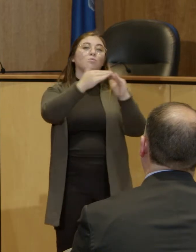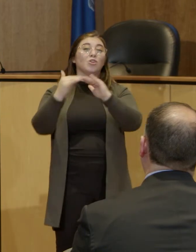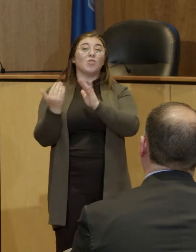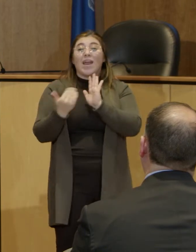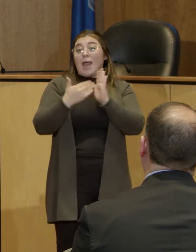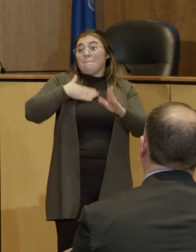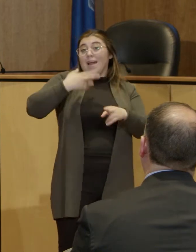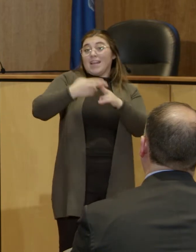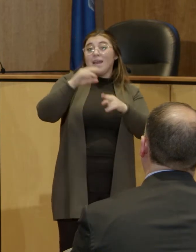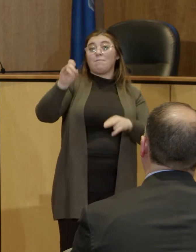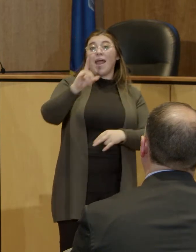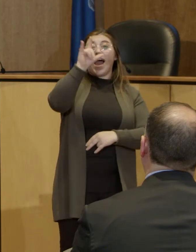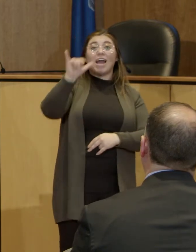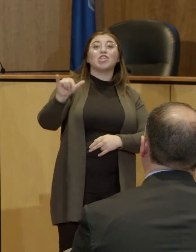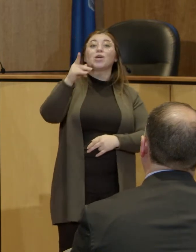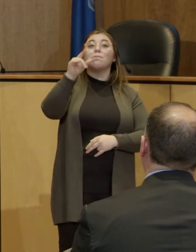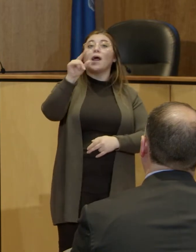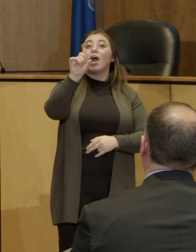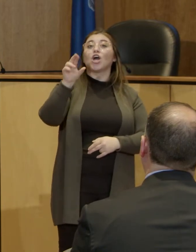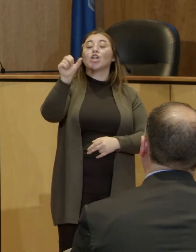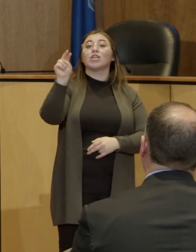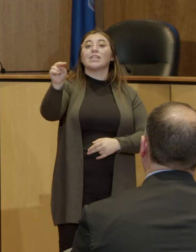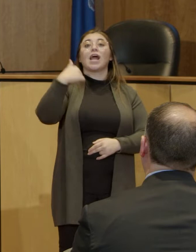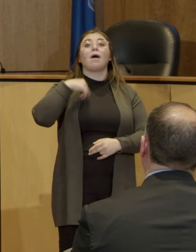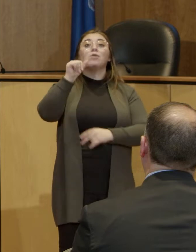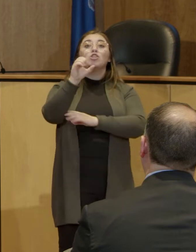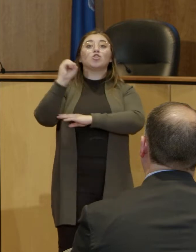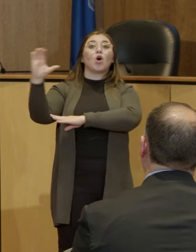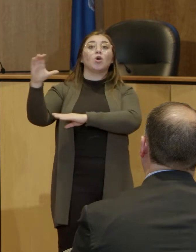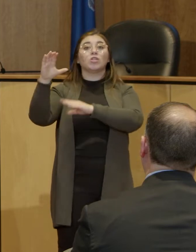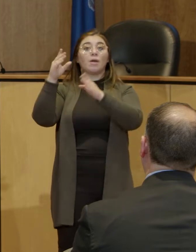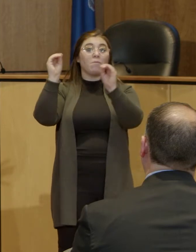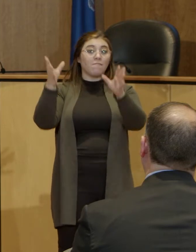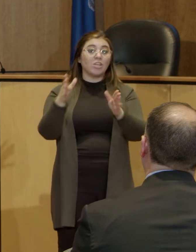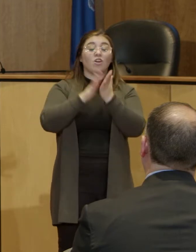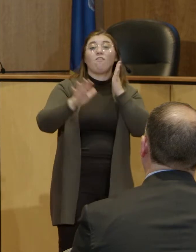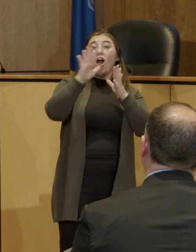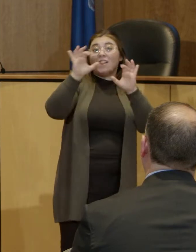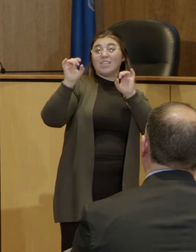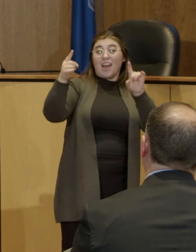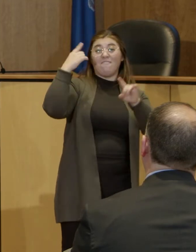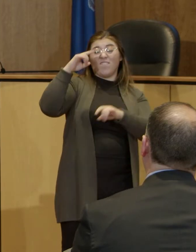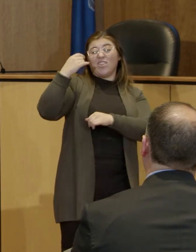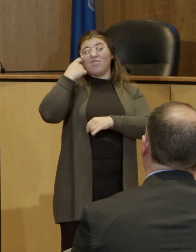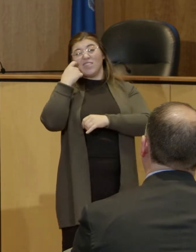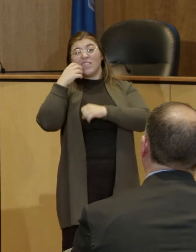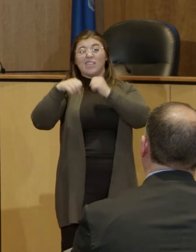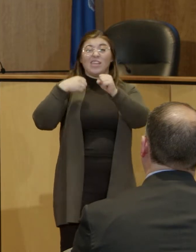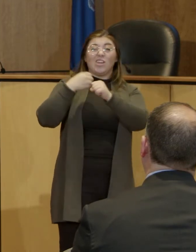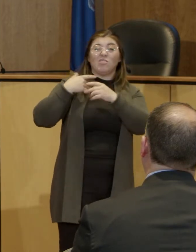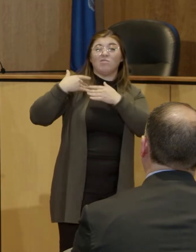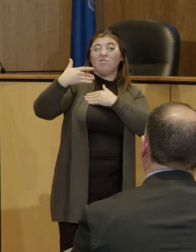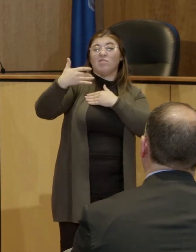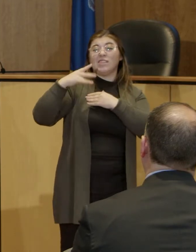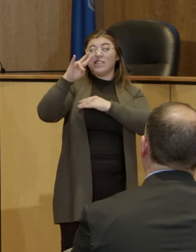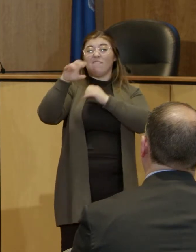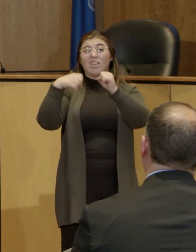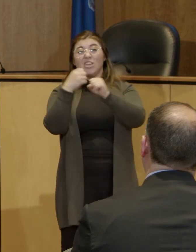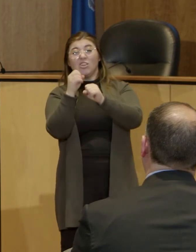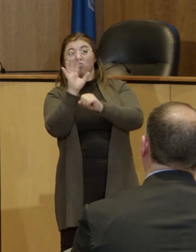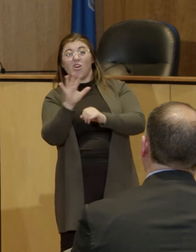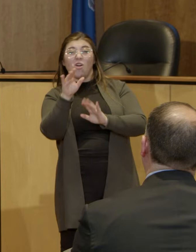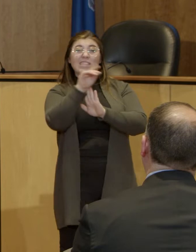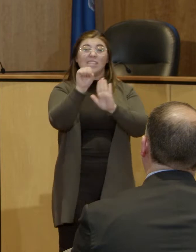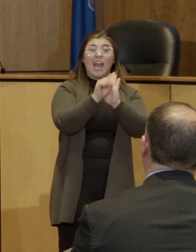again, my name is Ashley Patterson, and I'm an associate professor in the College of Education. And for the last 7 years or so,